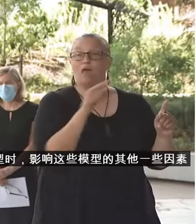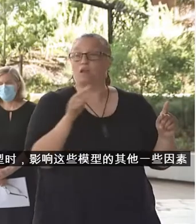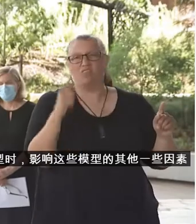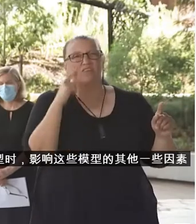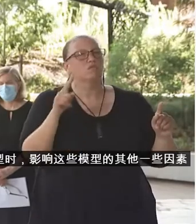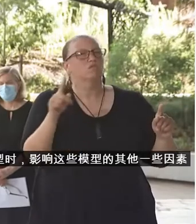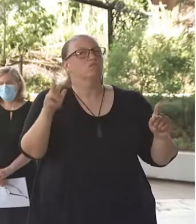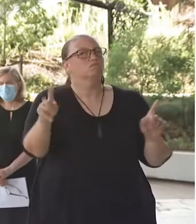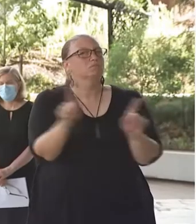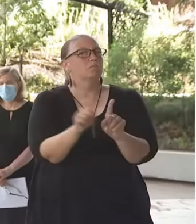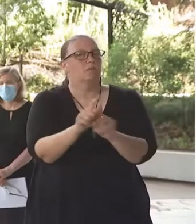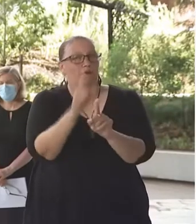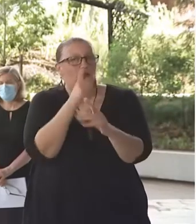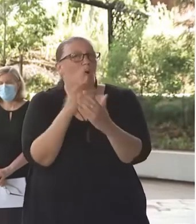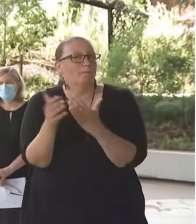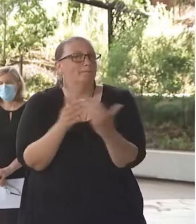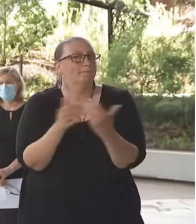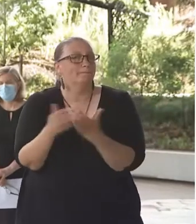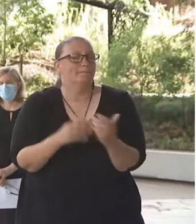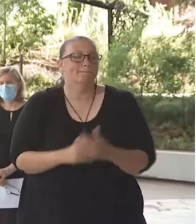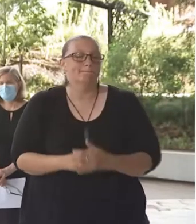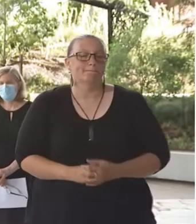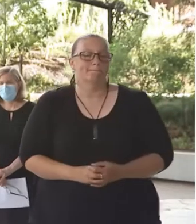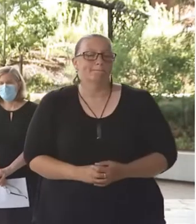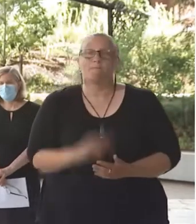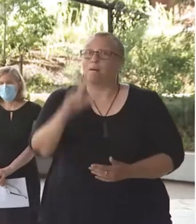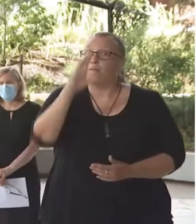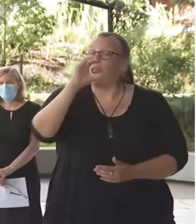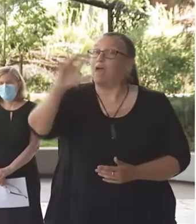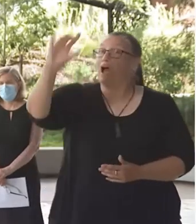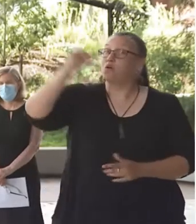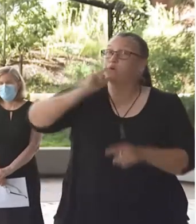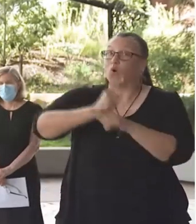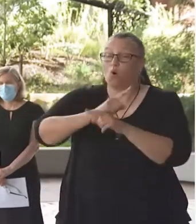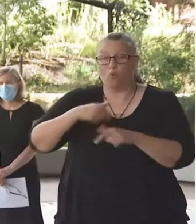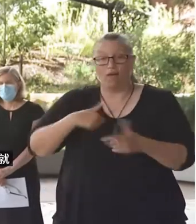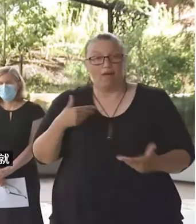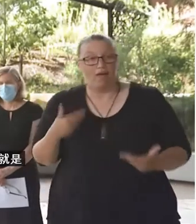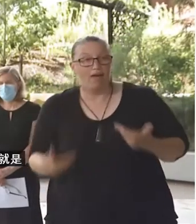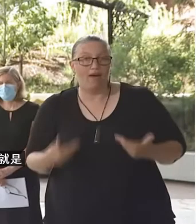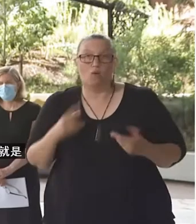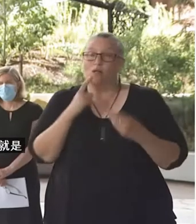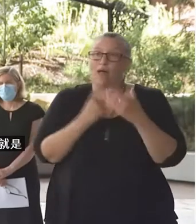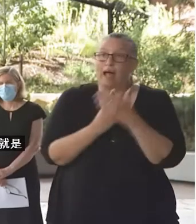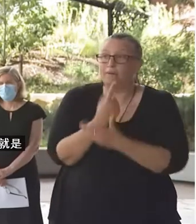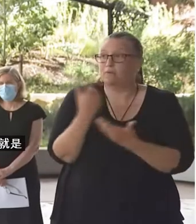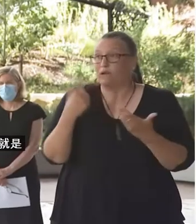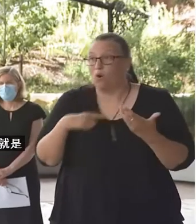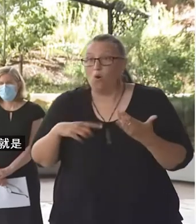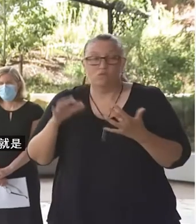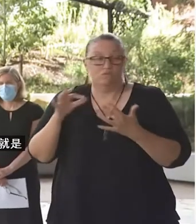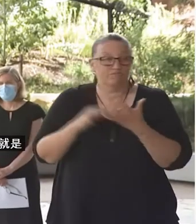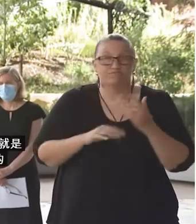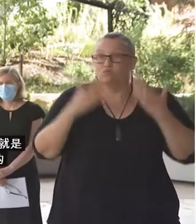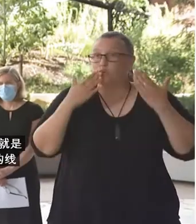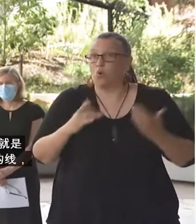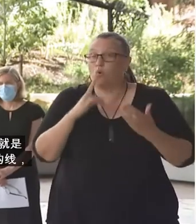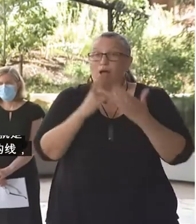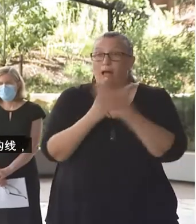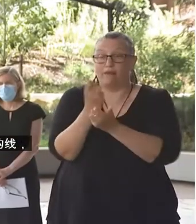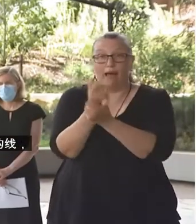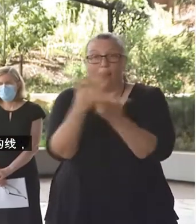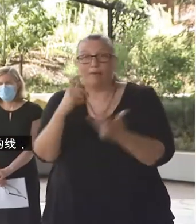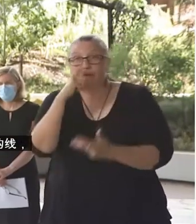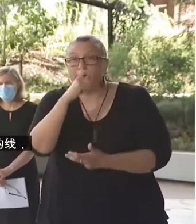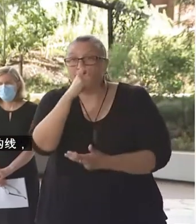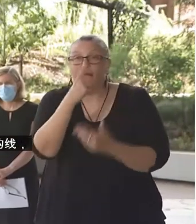last week was that there was still a lot of uncertainty in the data, and that's why we produced 3 different lines.